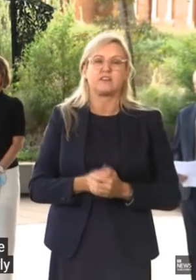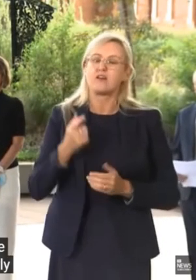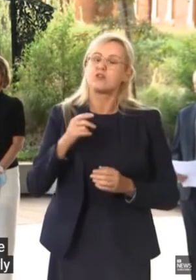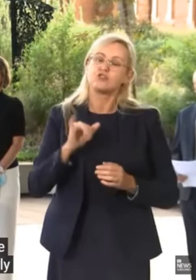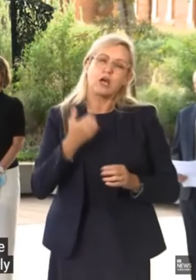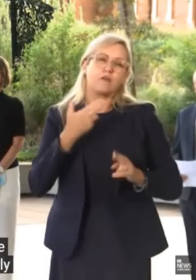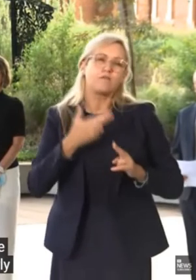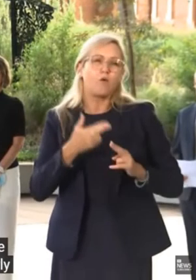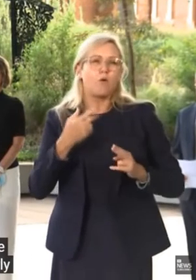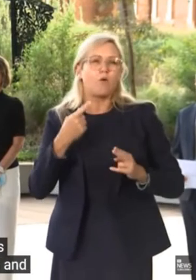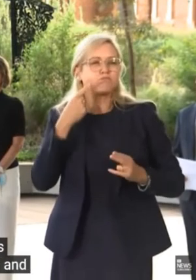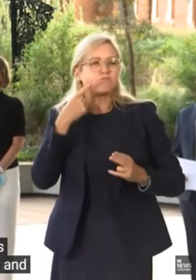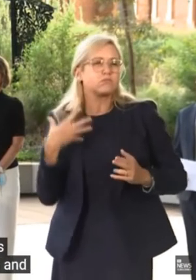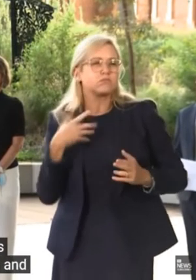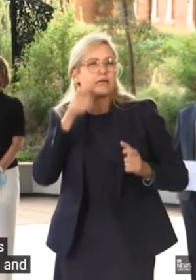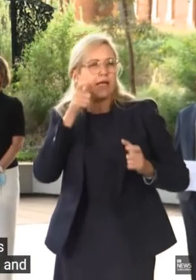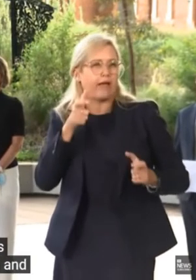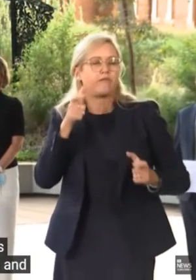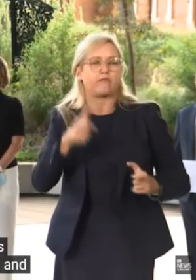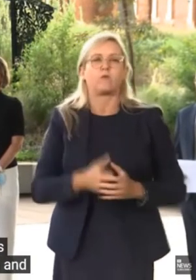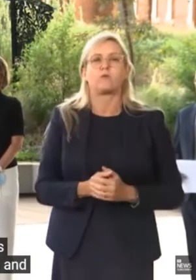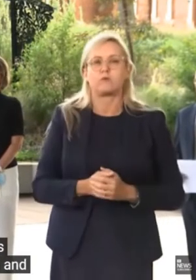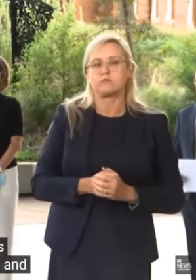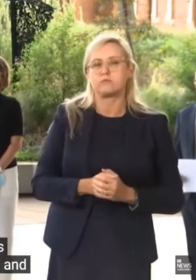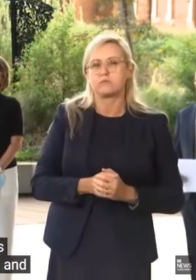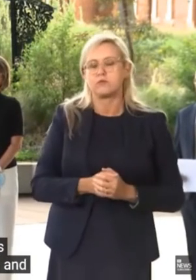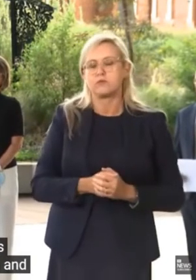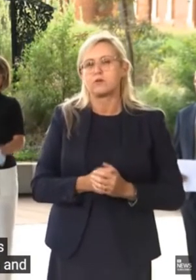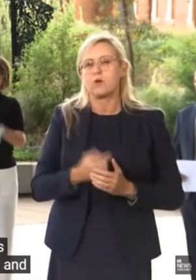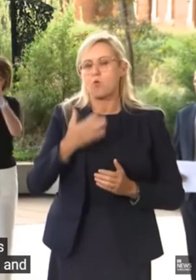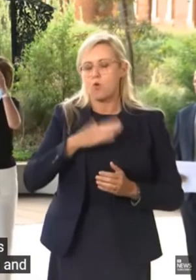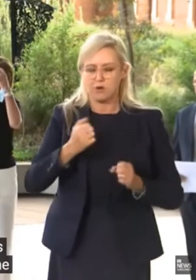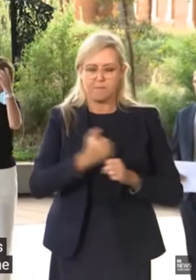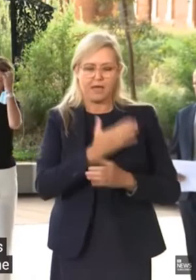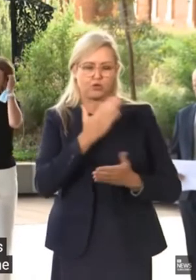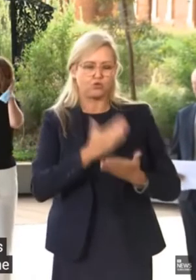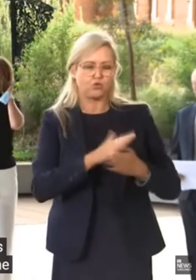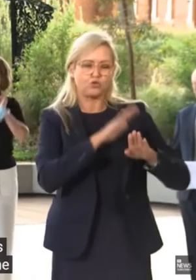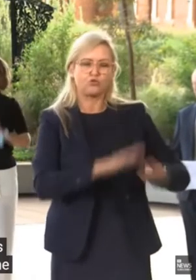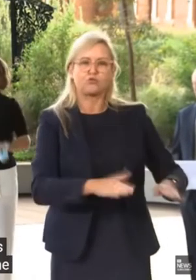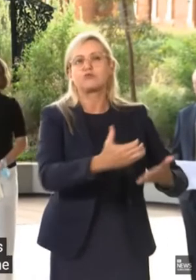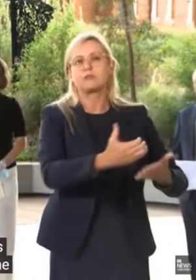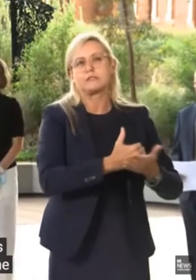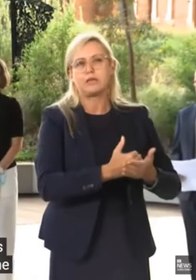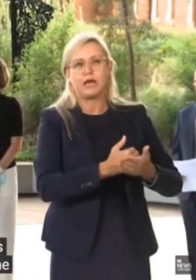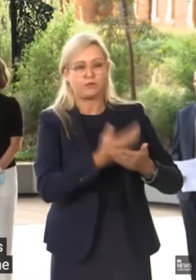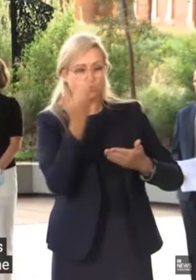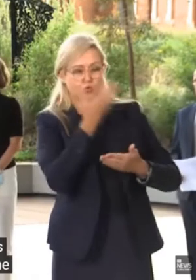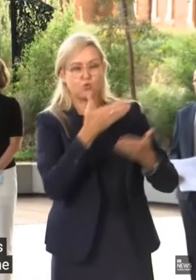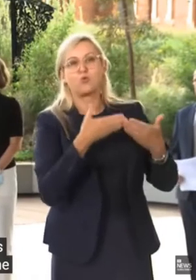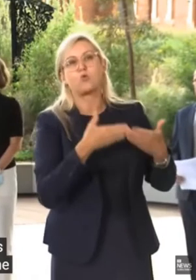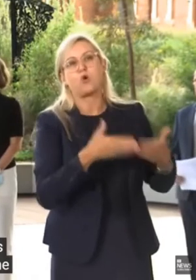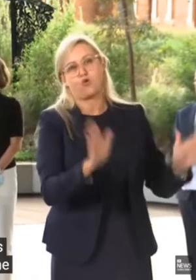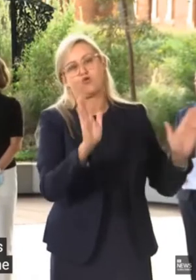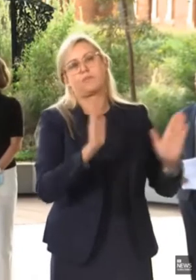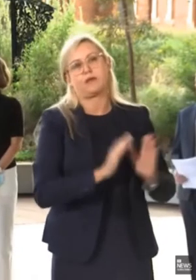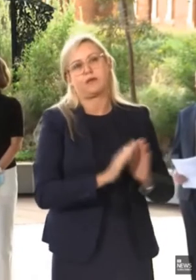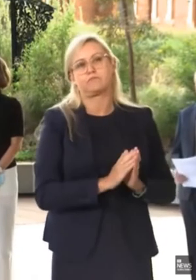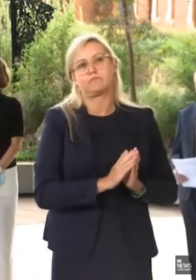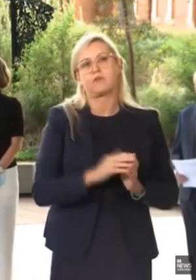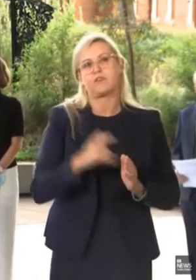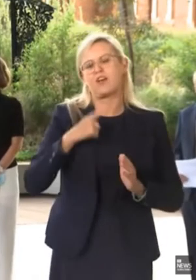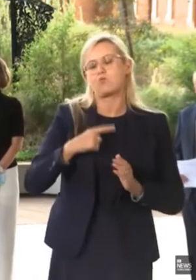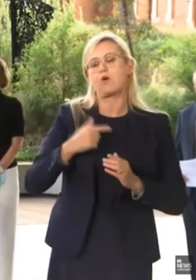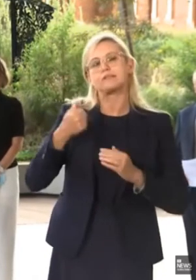a cautious approach as we move through and really focus on getting kids back in the classroom on the first day of school